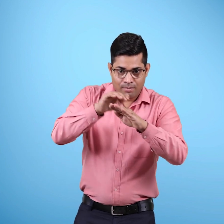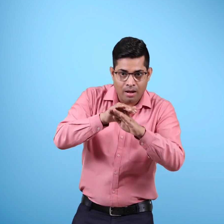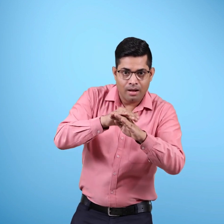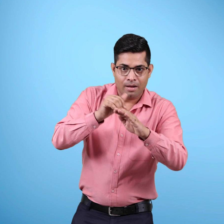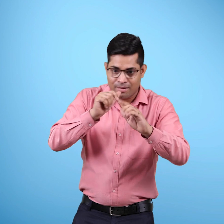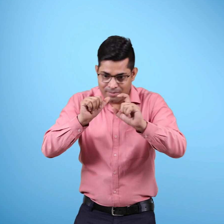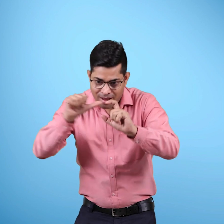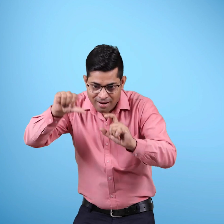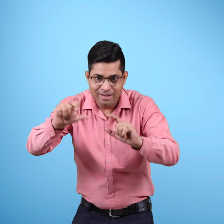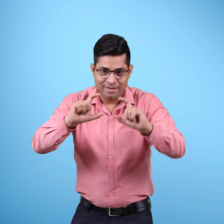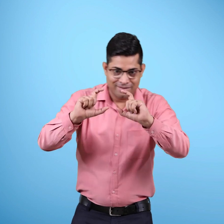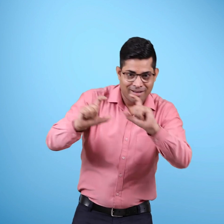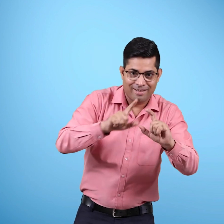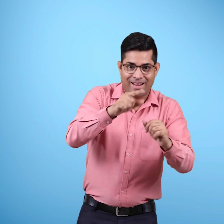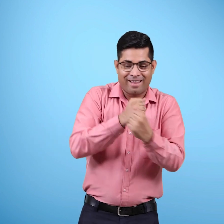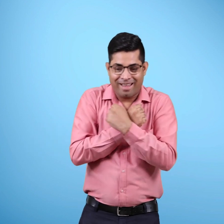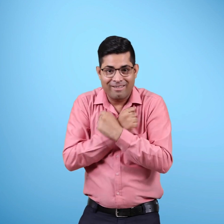Write down the names of any 2 trees,